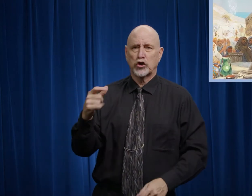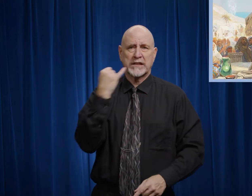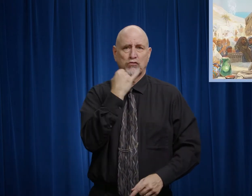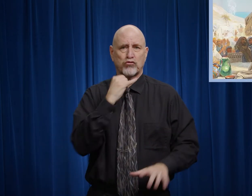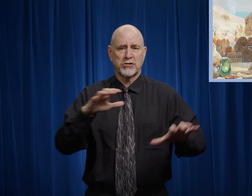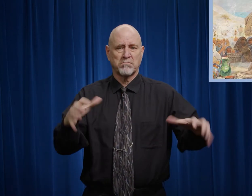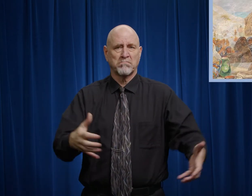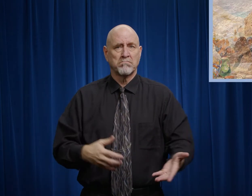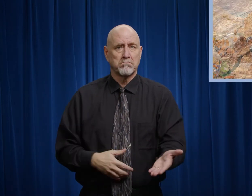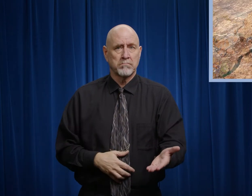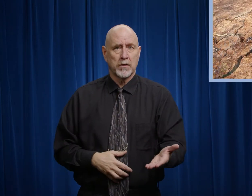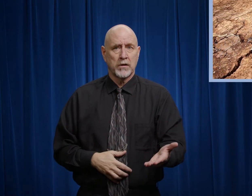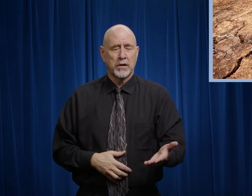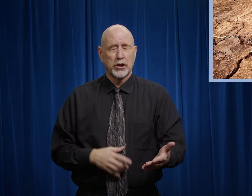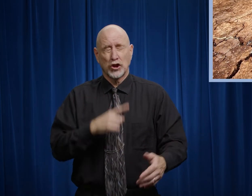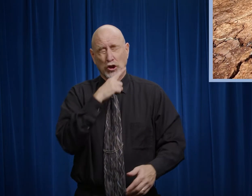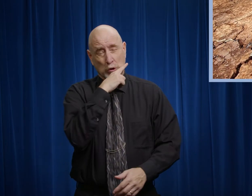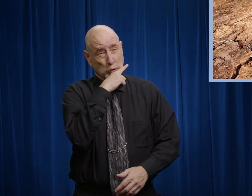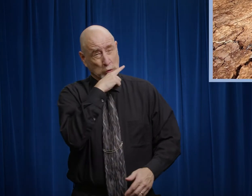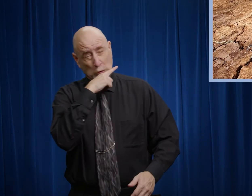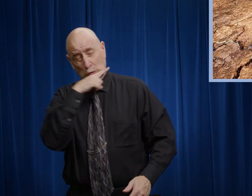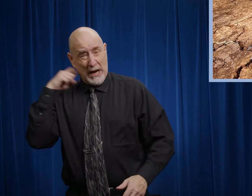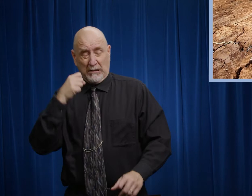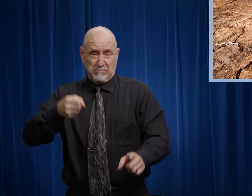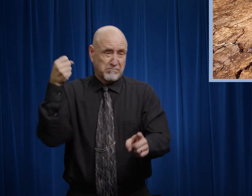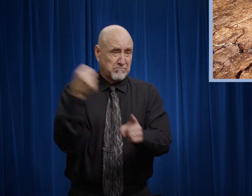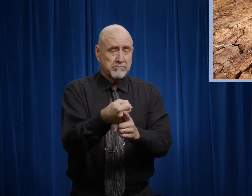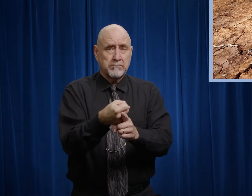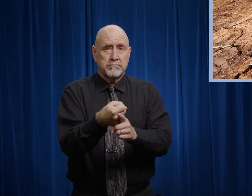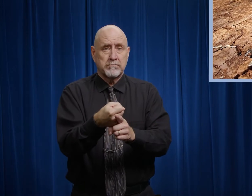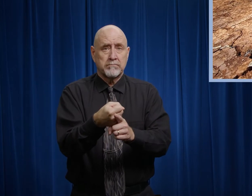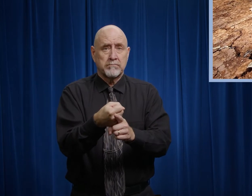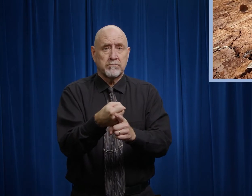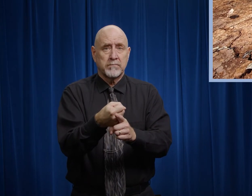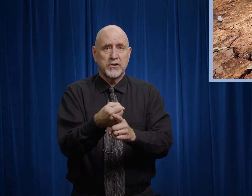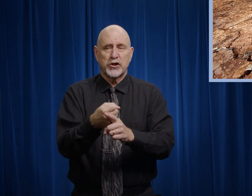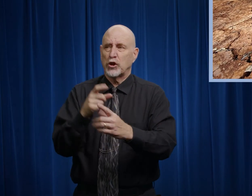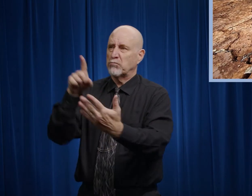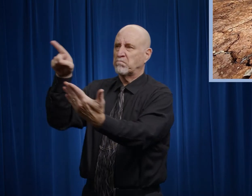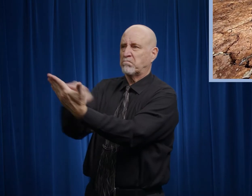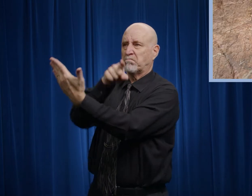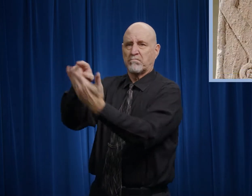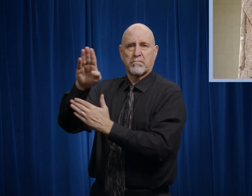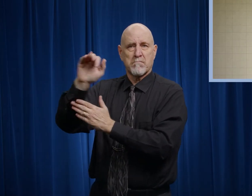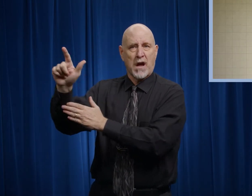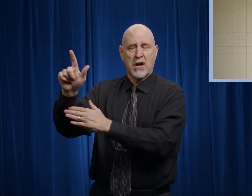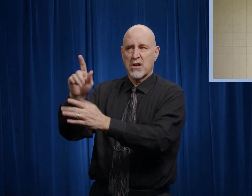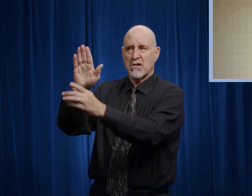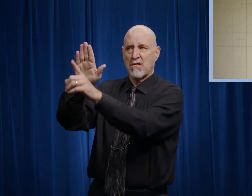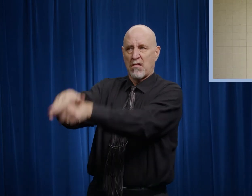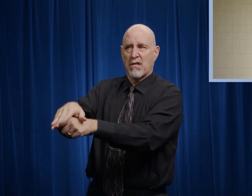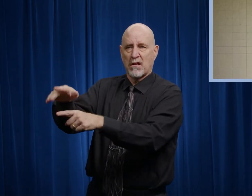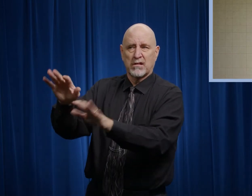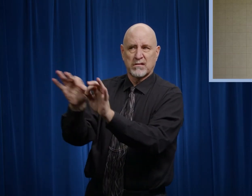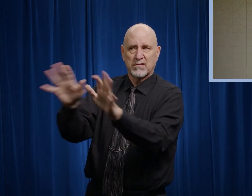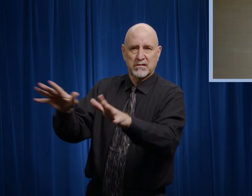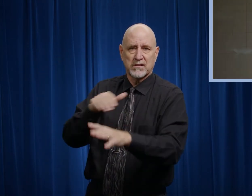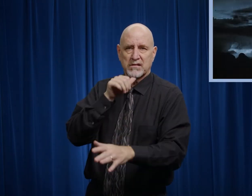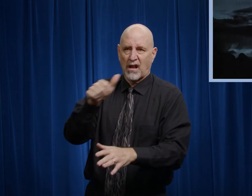upon Israel, which brought a severe drought to the land and direct assault on Baal, the alleged god of fertility